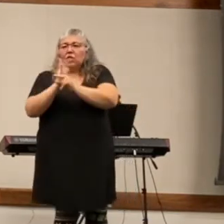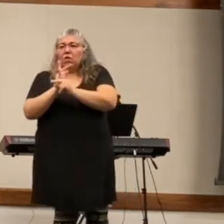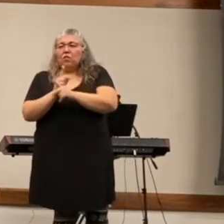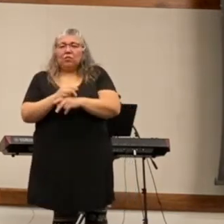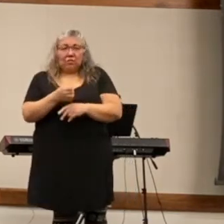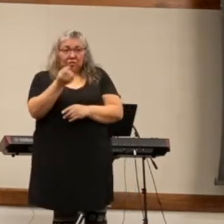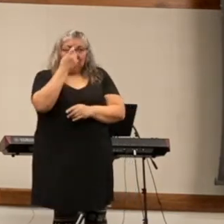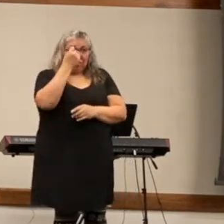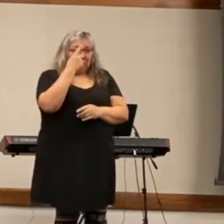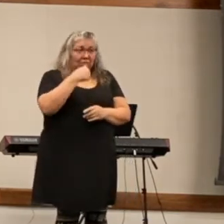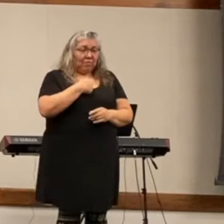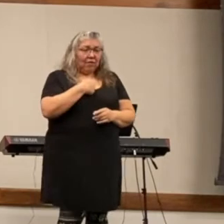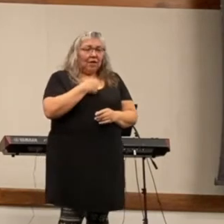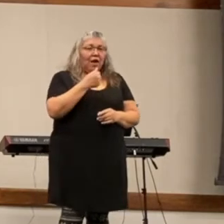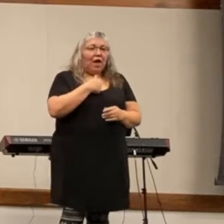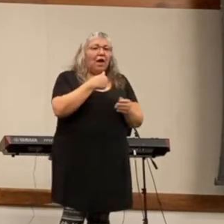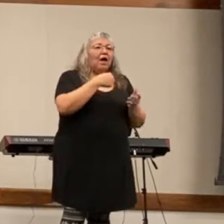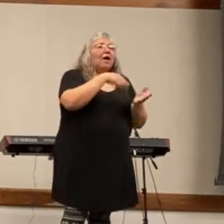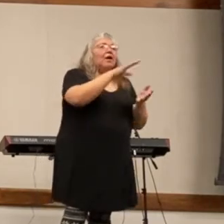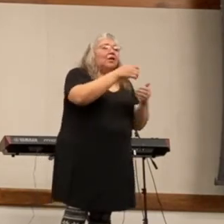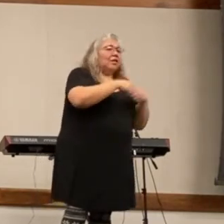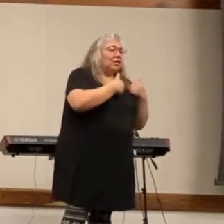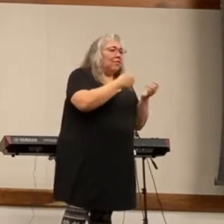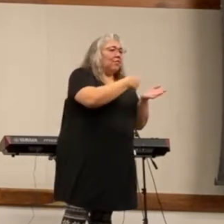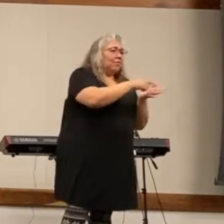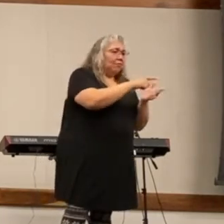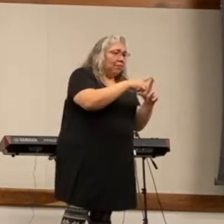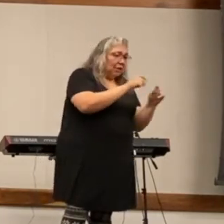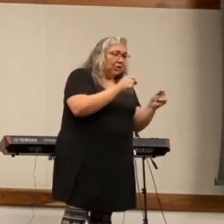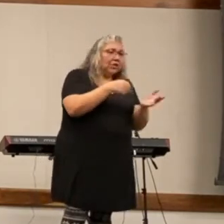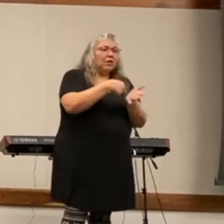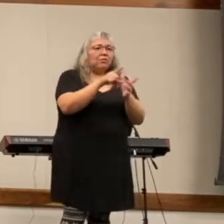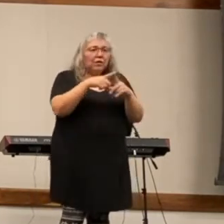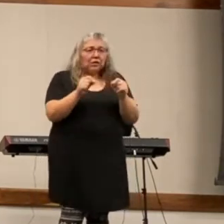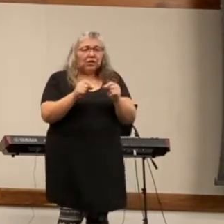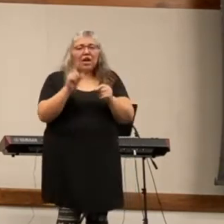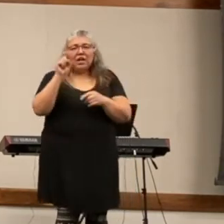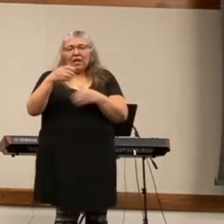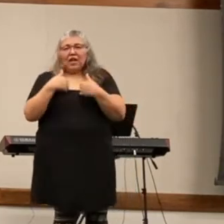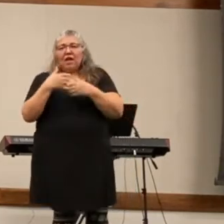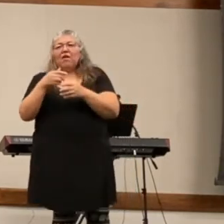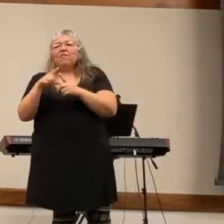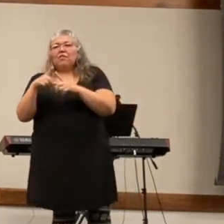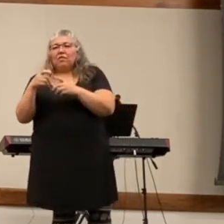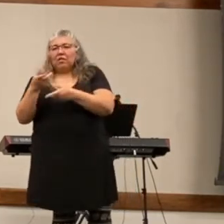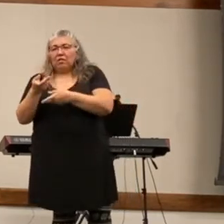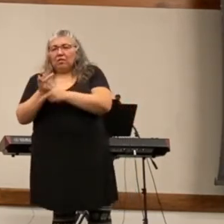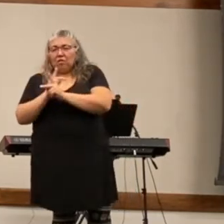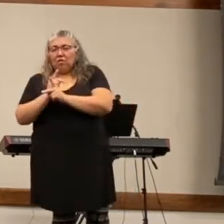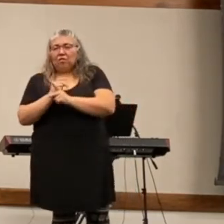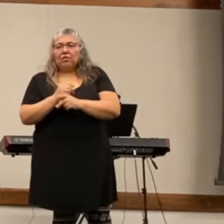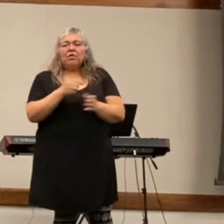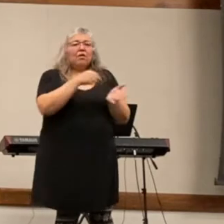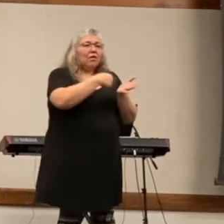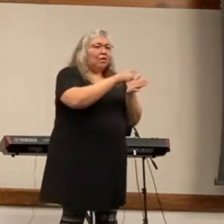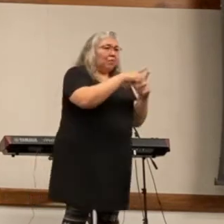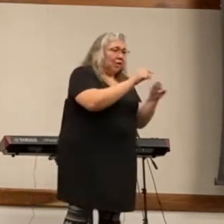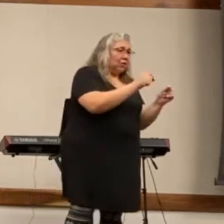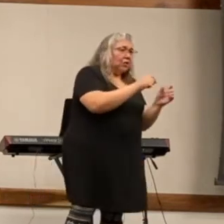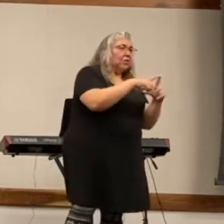You with me? I live paycheck to paycheck, I gotta get a loan. Paycheck to paycheck to loan. We'll pay off the